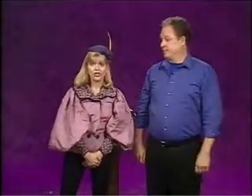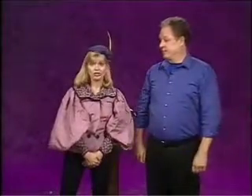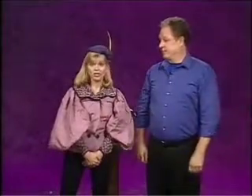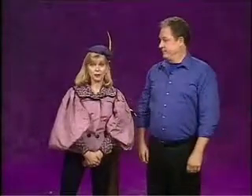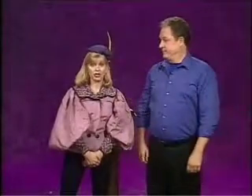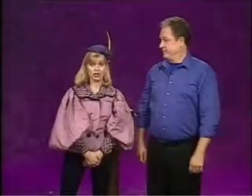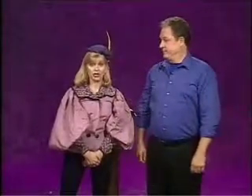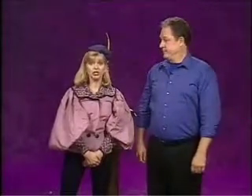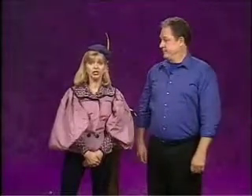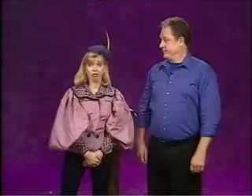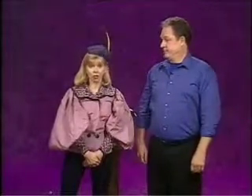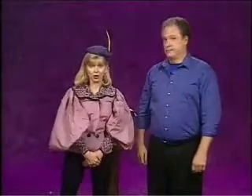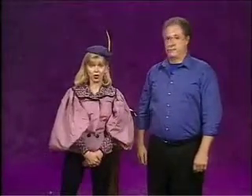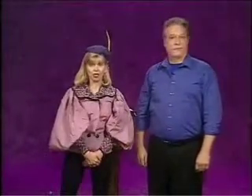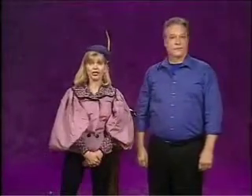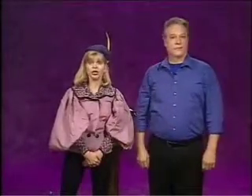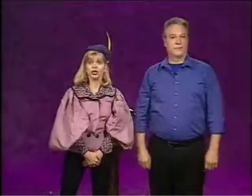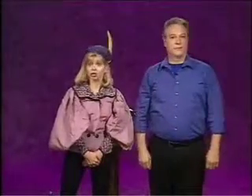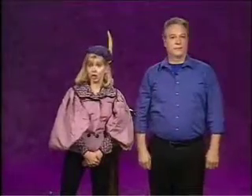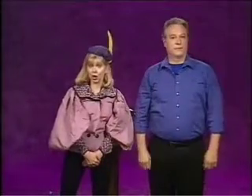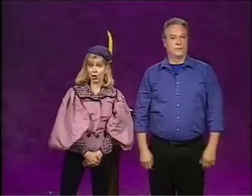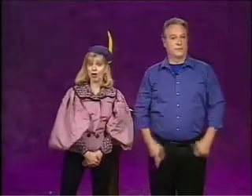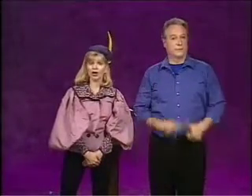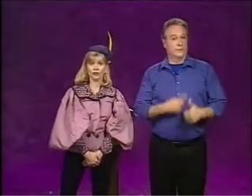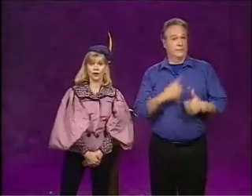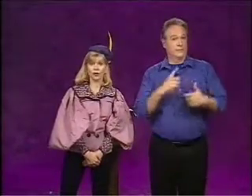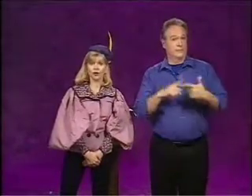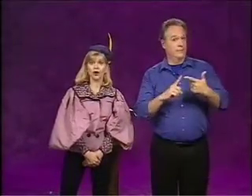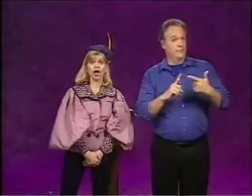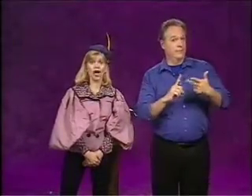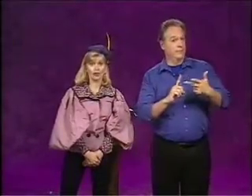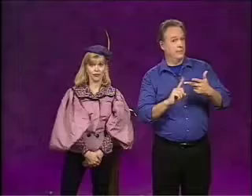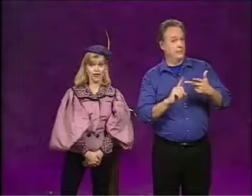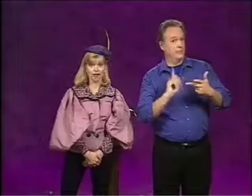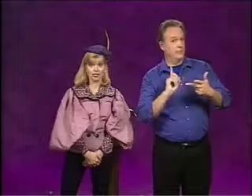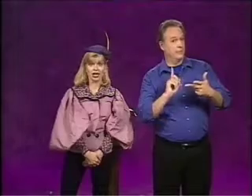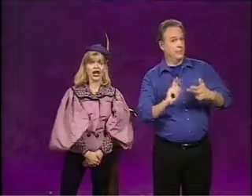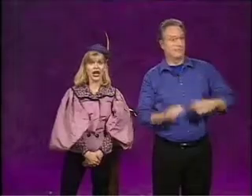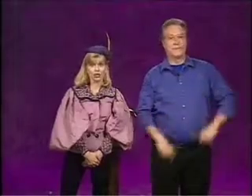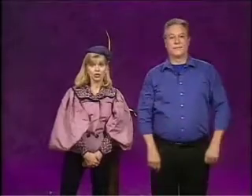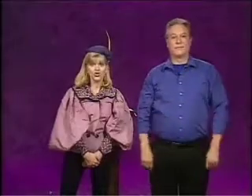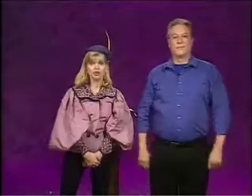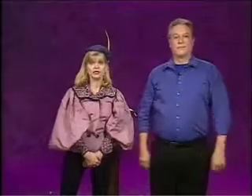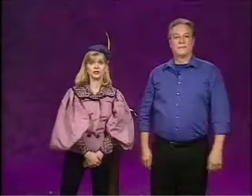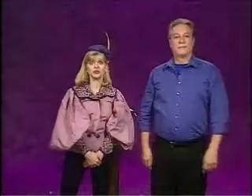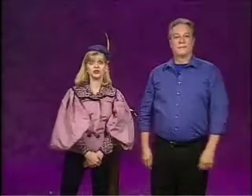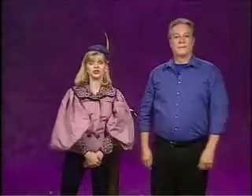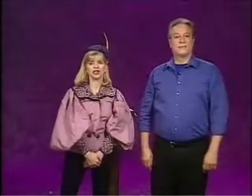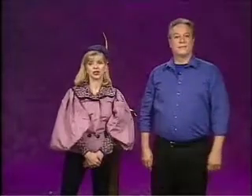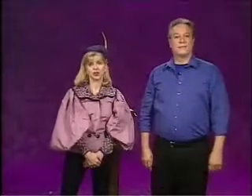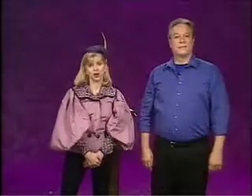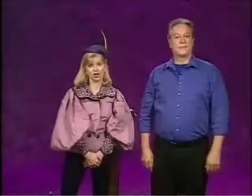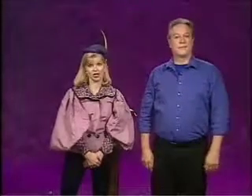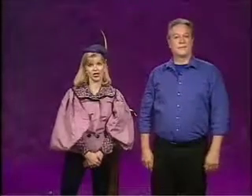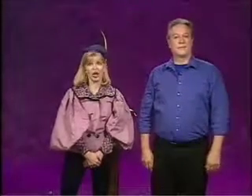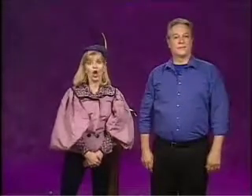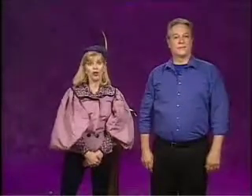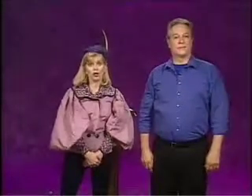three speeds you need to communicate: slow, regular, and fast. And you adjust the speed of your sign accordingly.